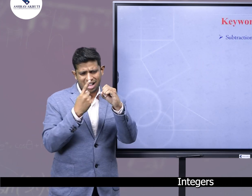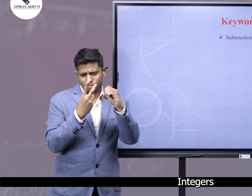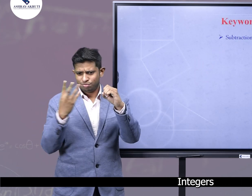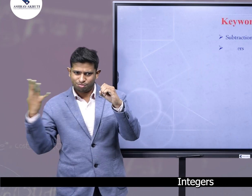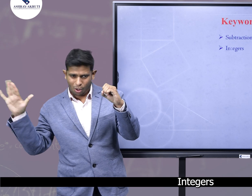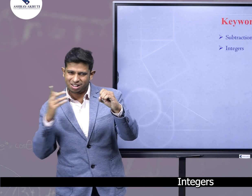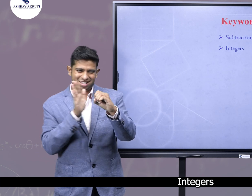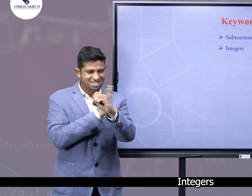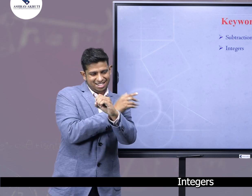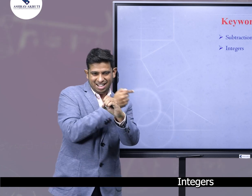integers,